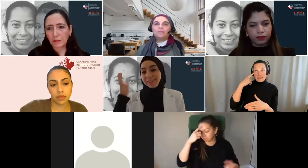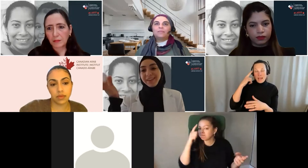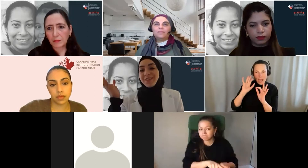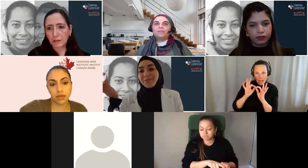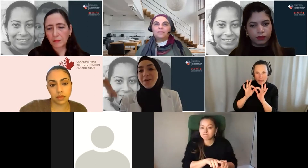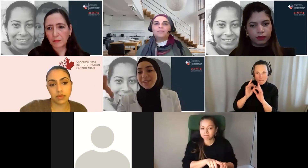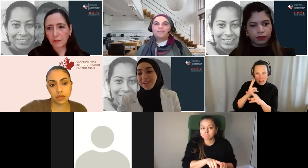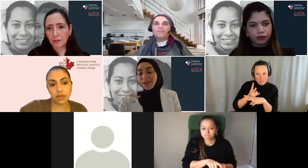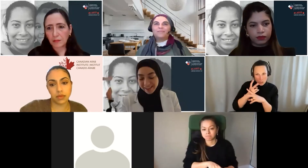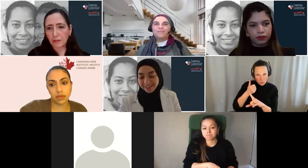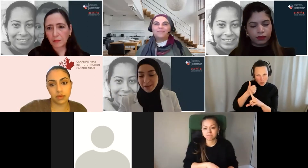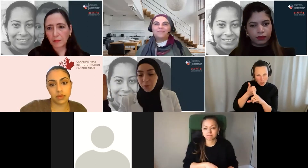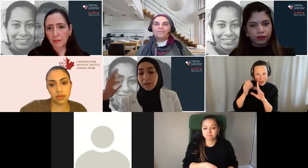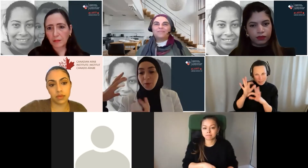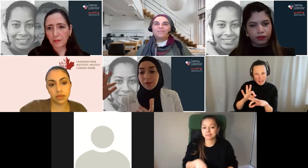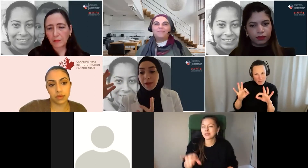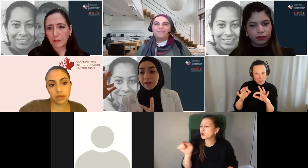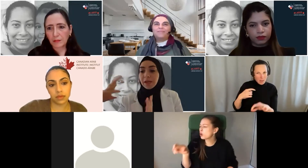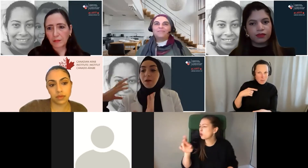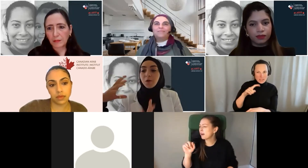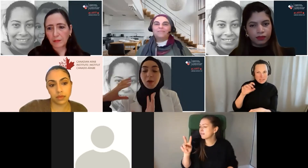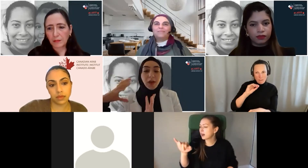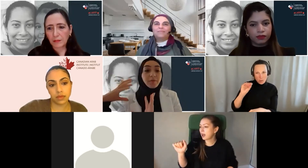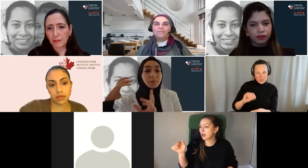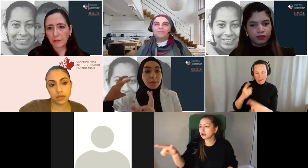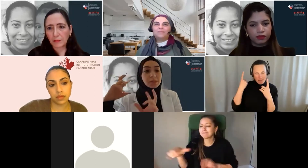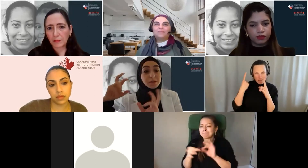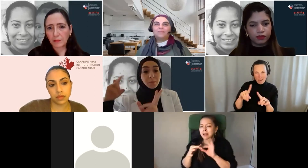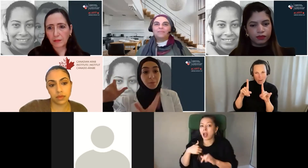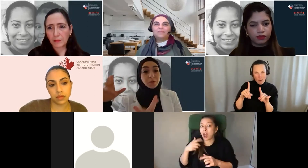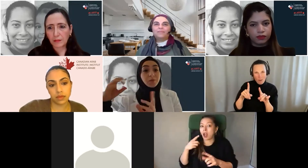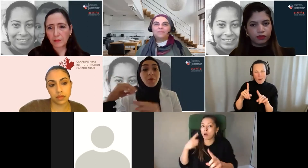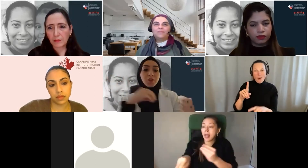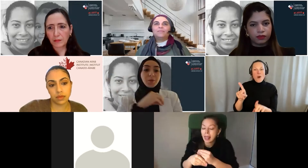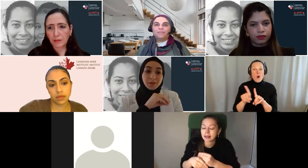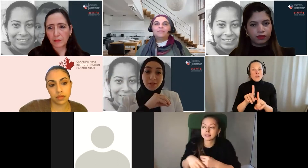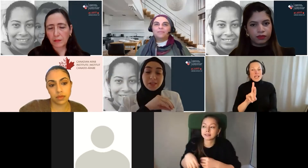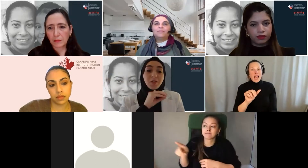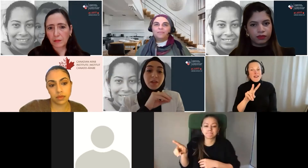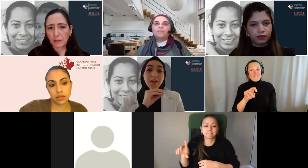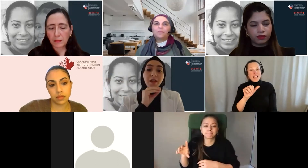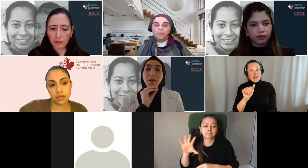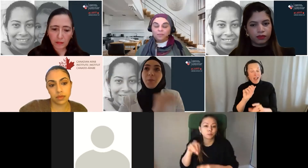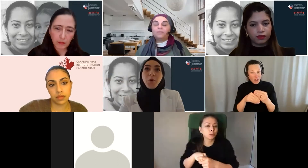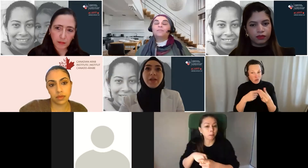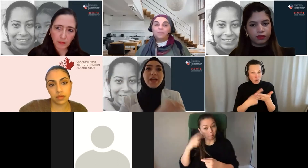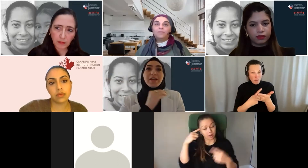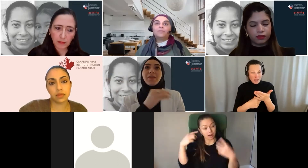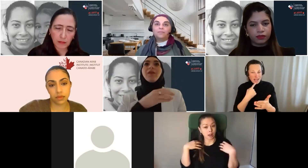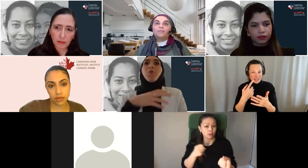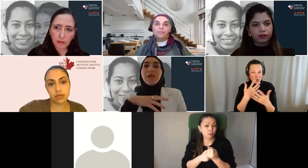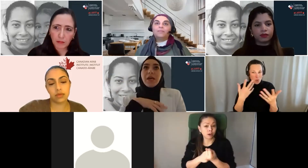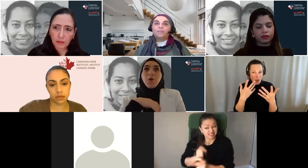I think Ravina added the point I wanted to add. Also, having mental health support for interpreter is really important,